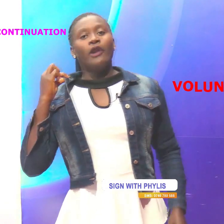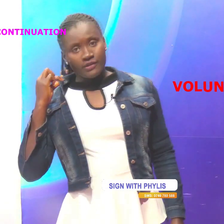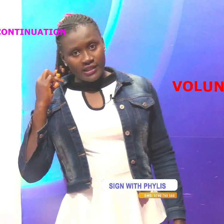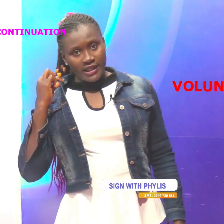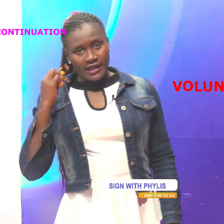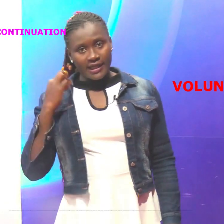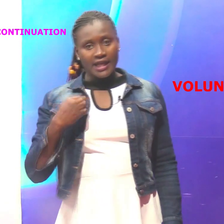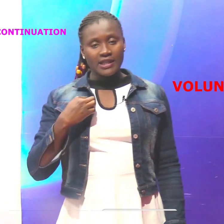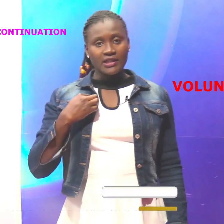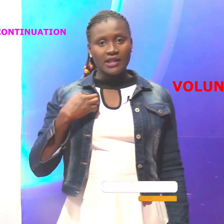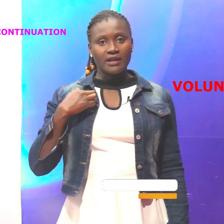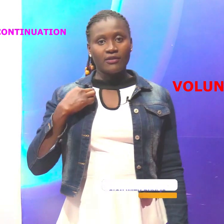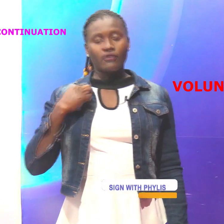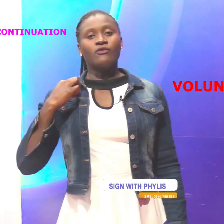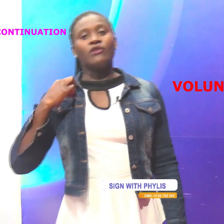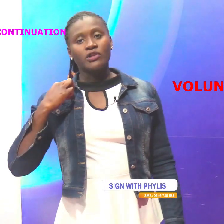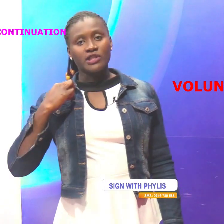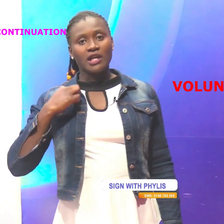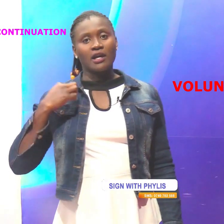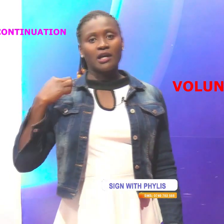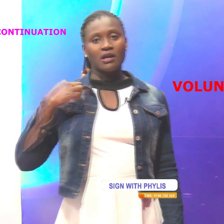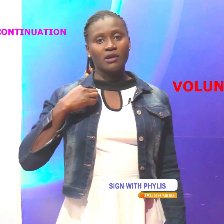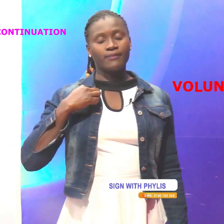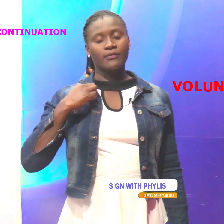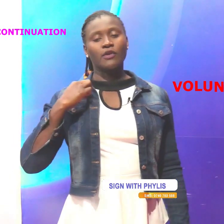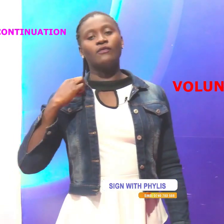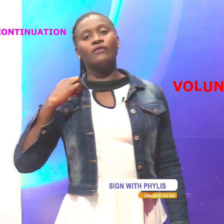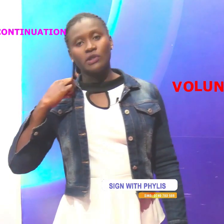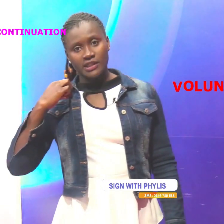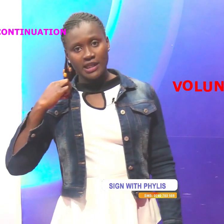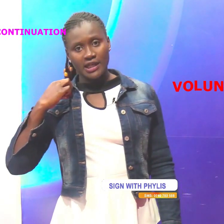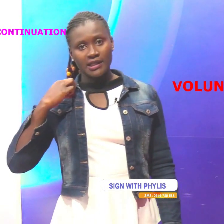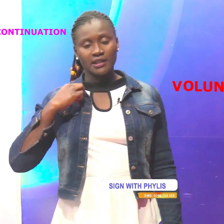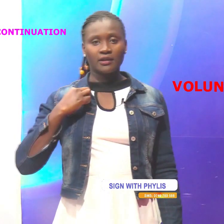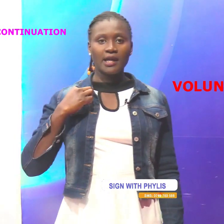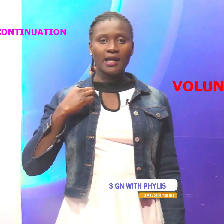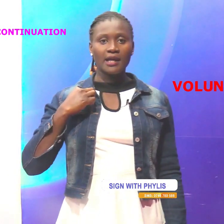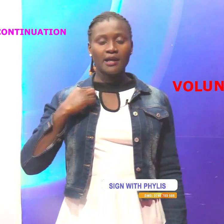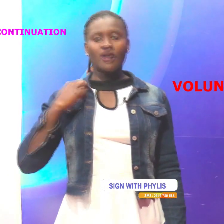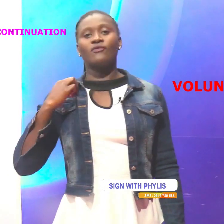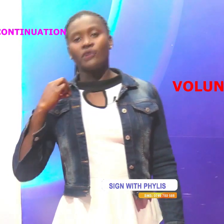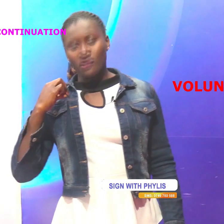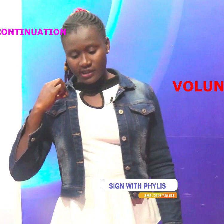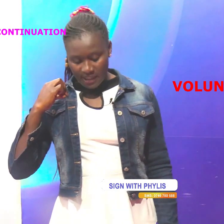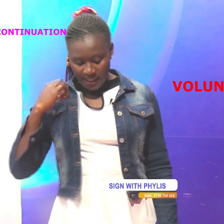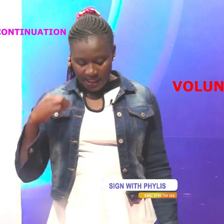volunteer, like this. Volunteer. Volunteer. Okay? Volunteer. And